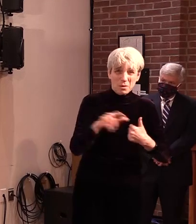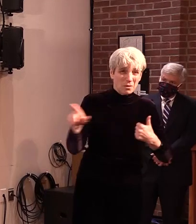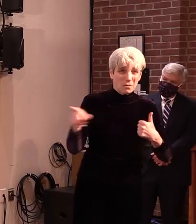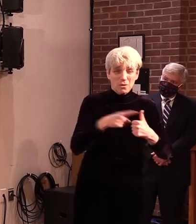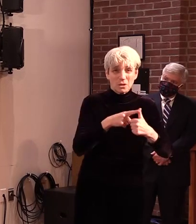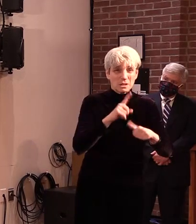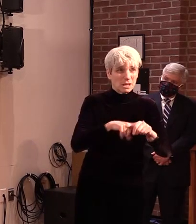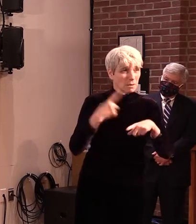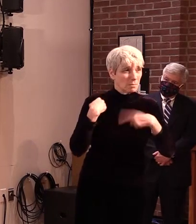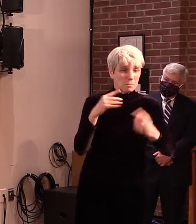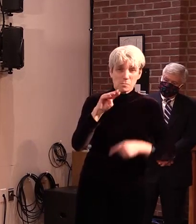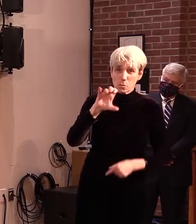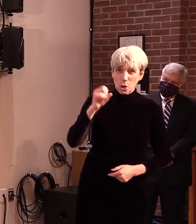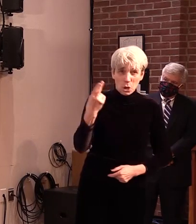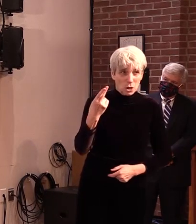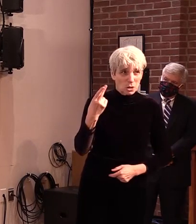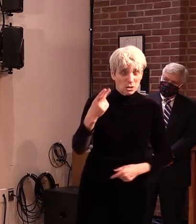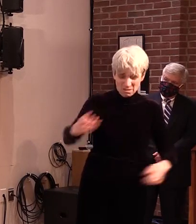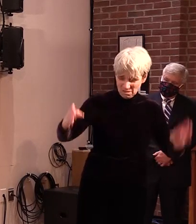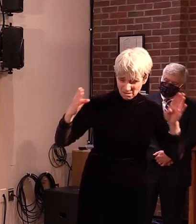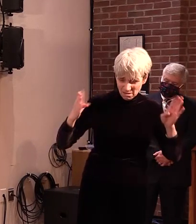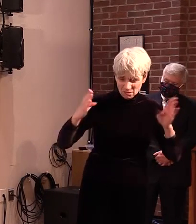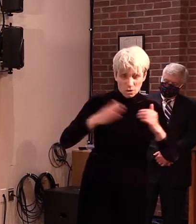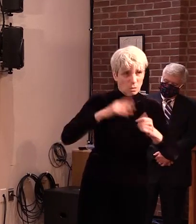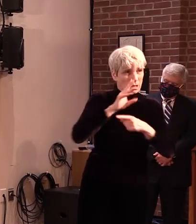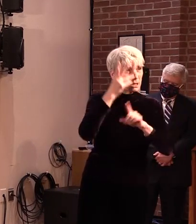just the summer vacation, almost 6 months.